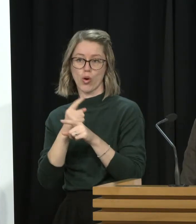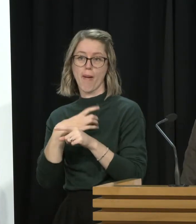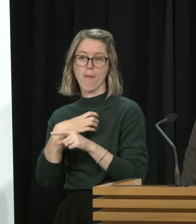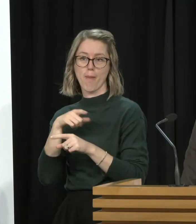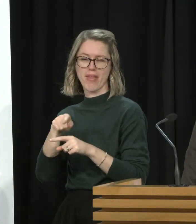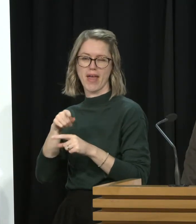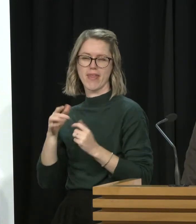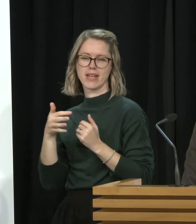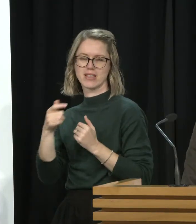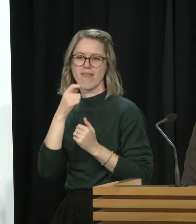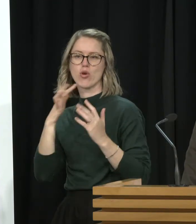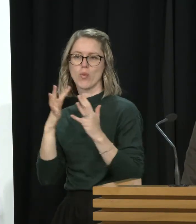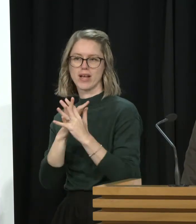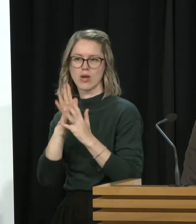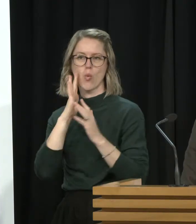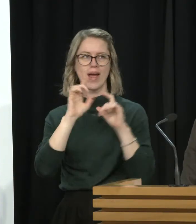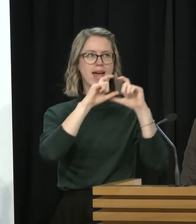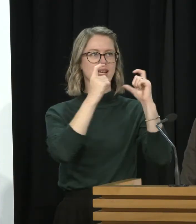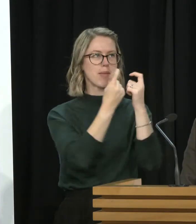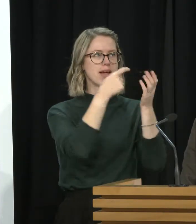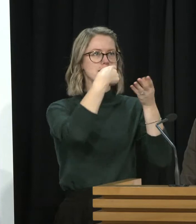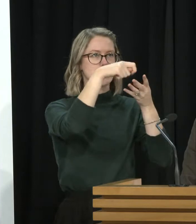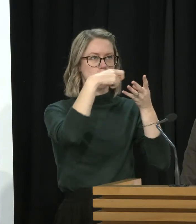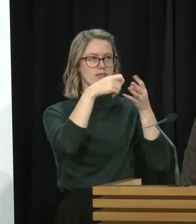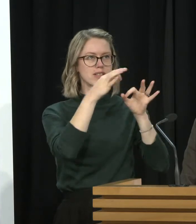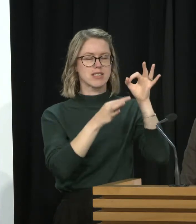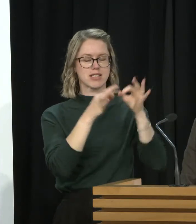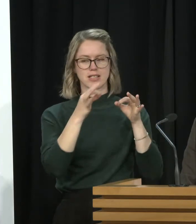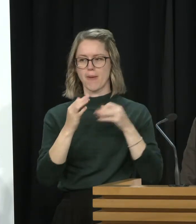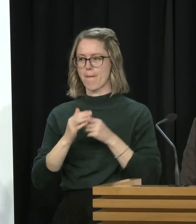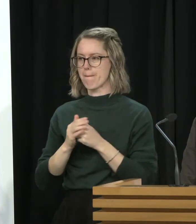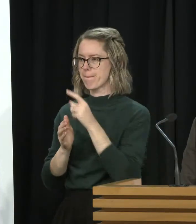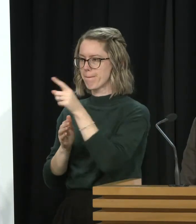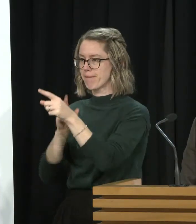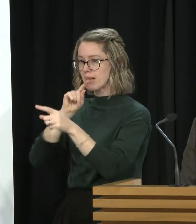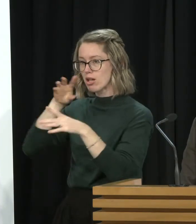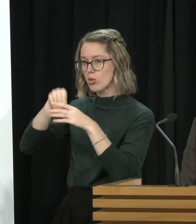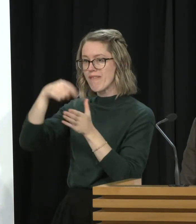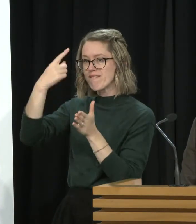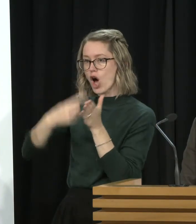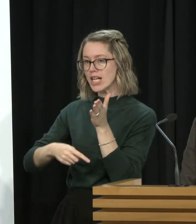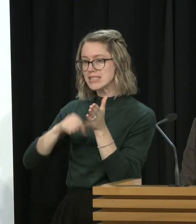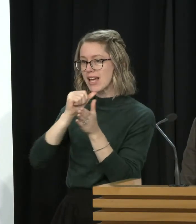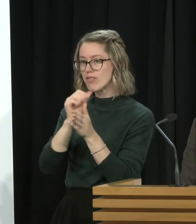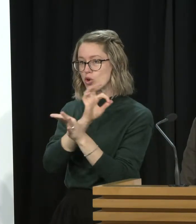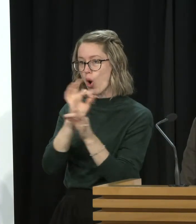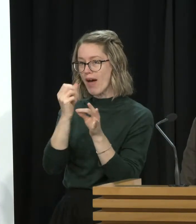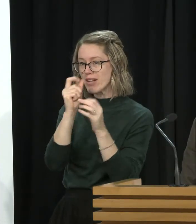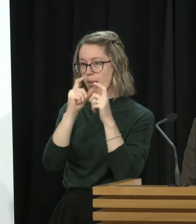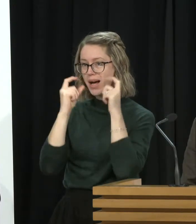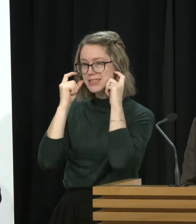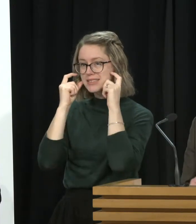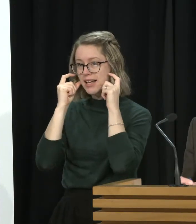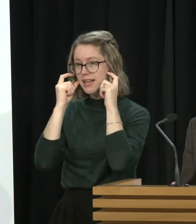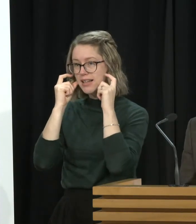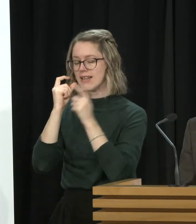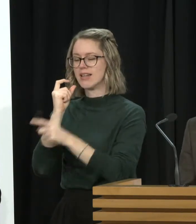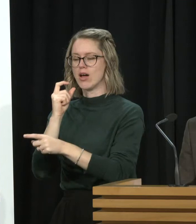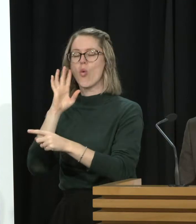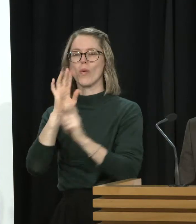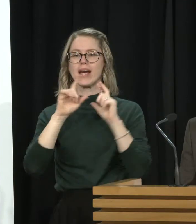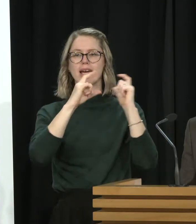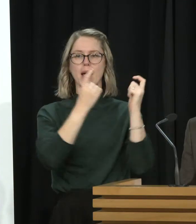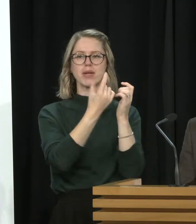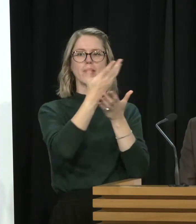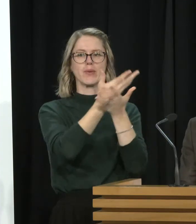that in the next few weeks once Cabinet's ticked off those final decisions. Could that include fines for people not wearing masks? Like I said, once Cabinet